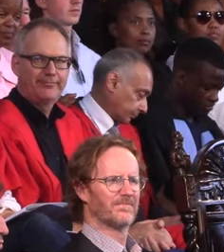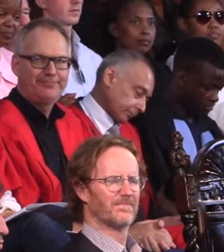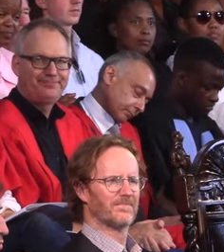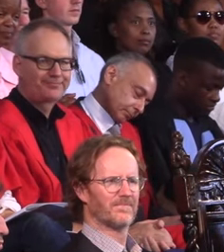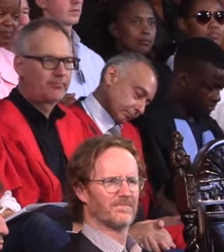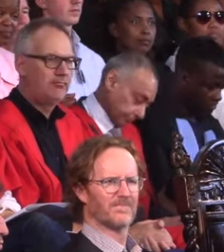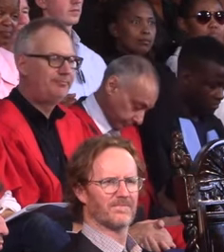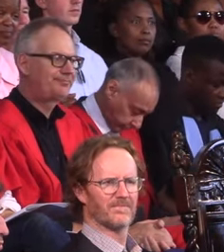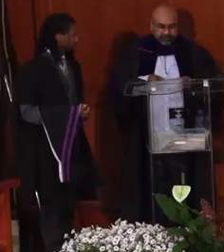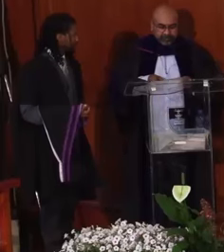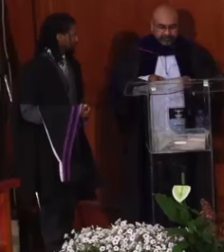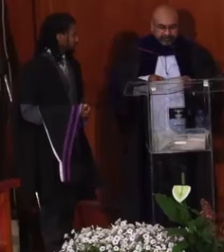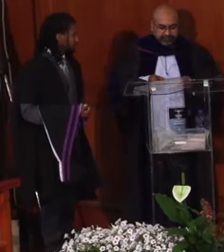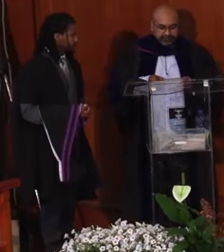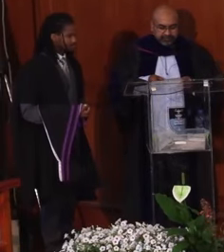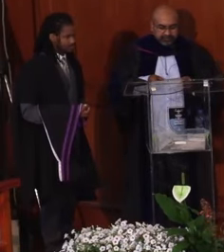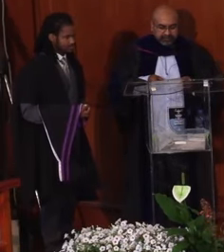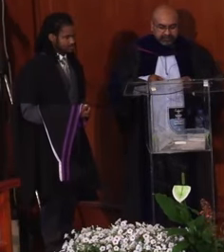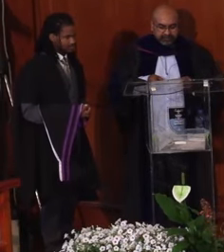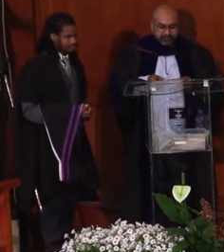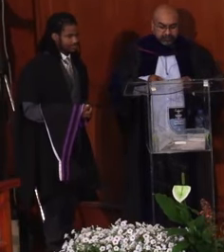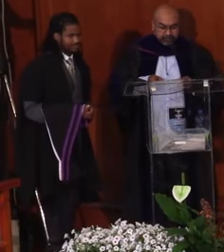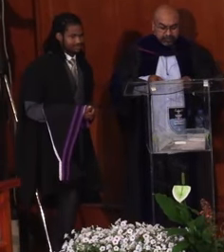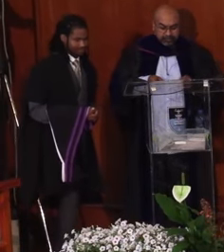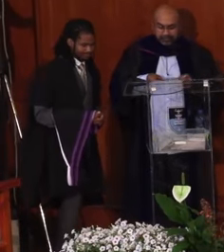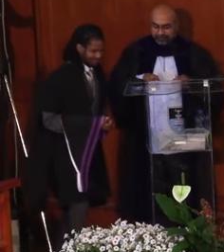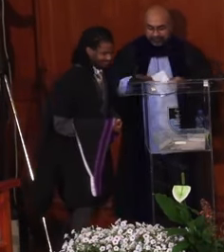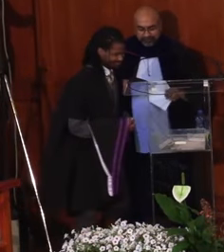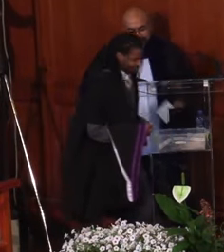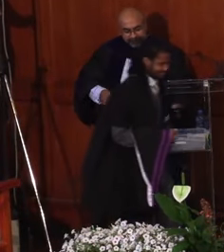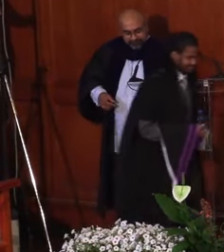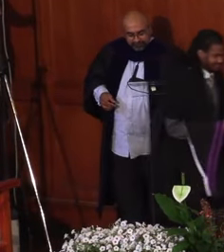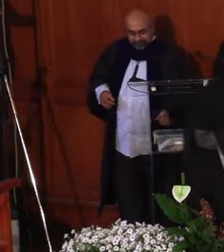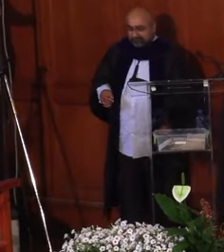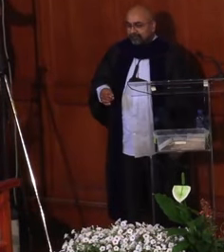For the degree of Bachelor of Science Honours in the First Class, Nikita Kbusholo.